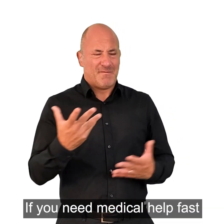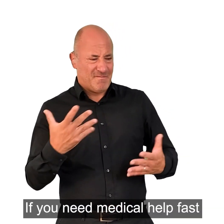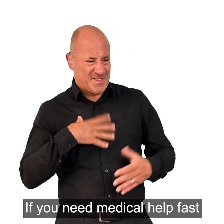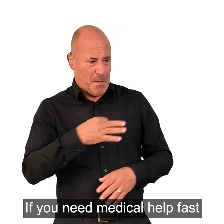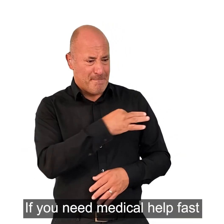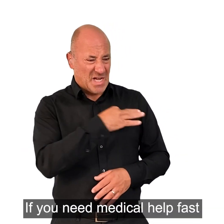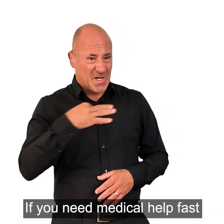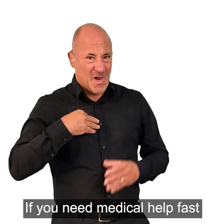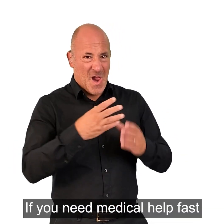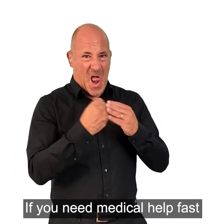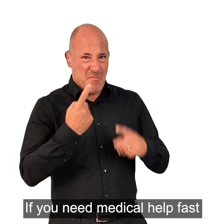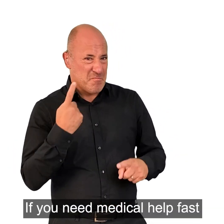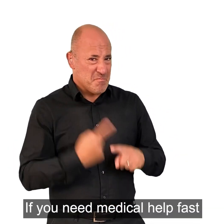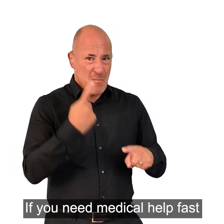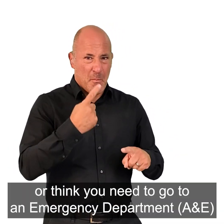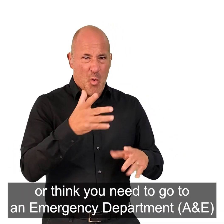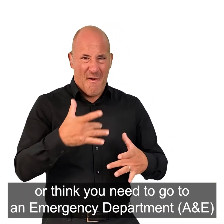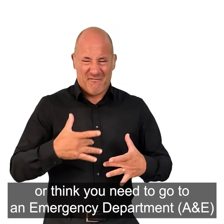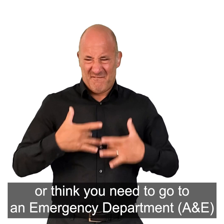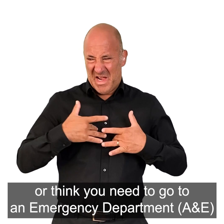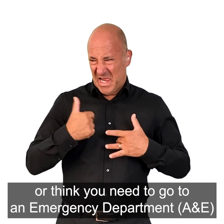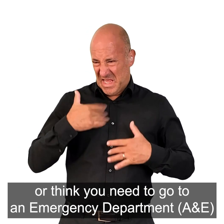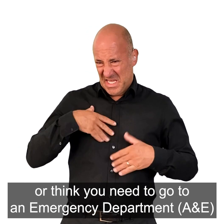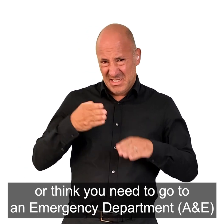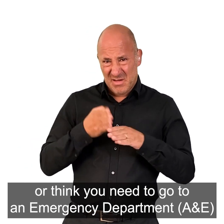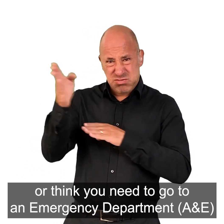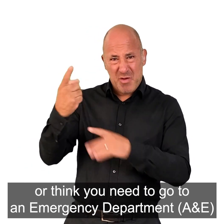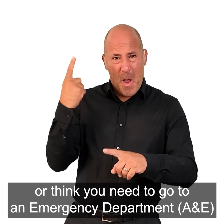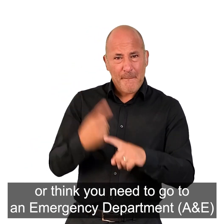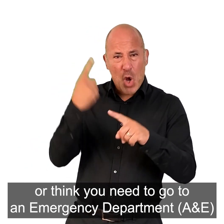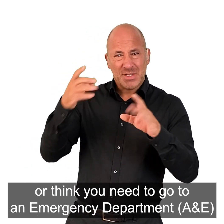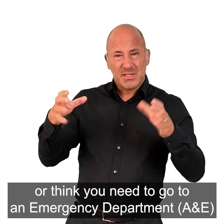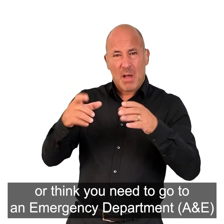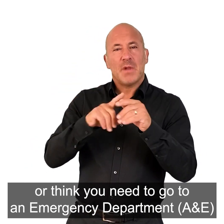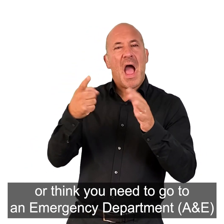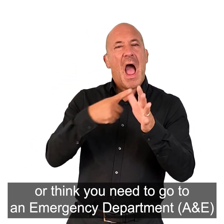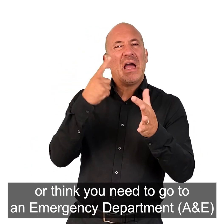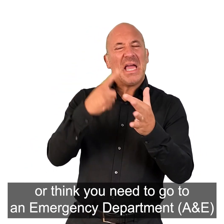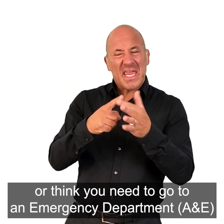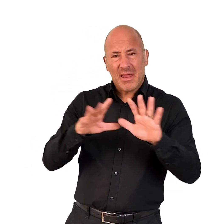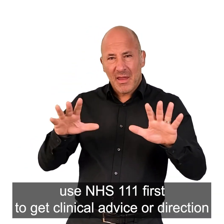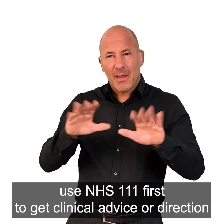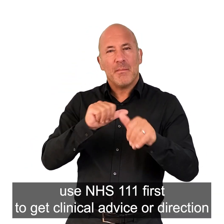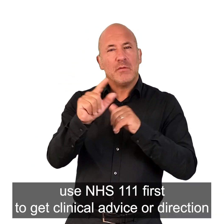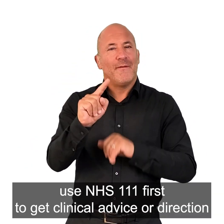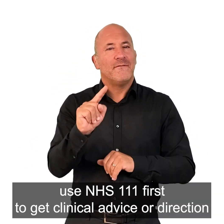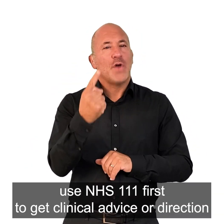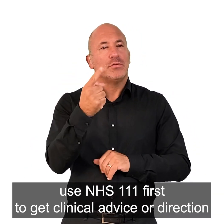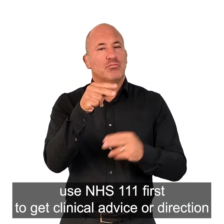If you need medical help fast, or think you need to go to an emergency department, A&E,